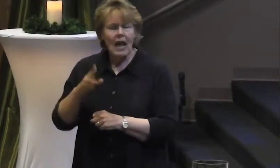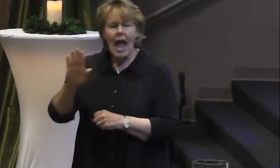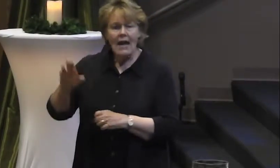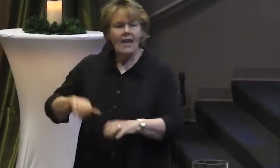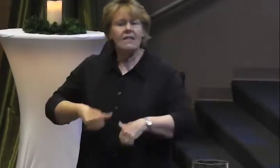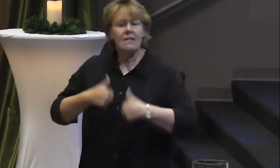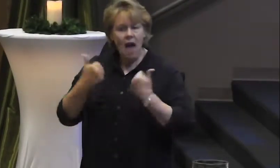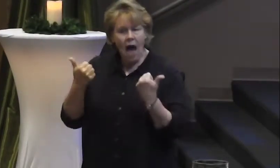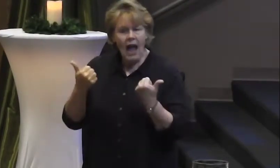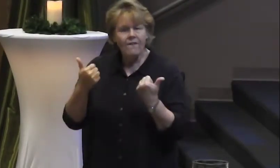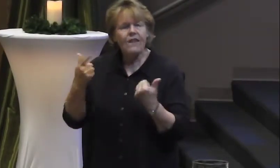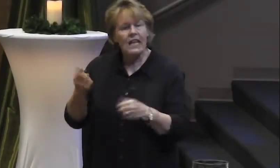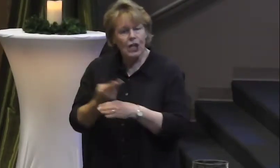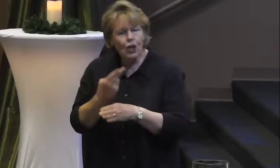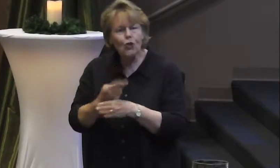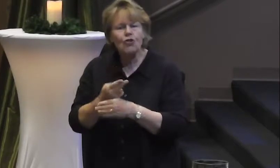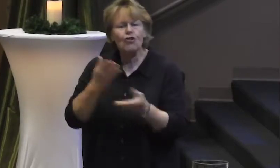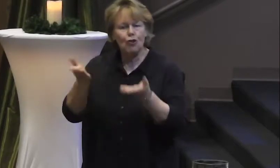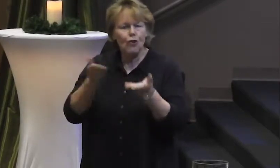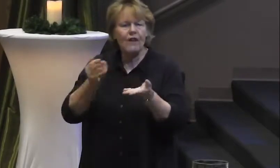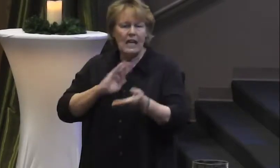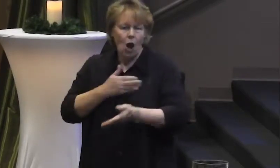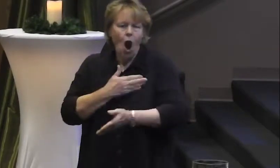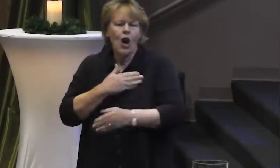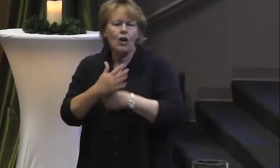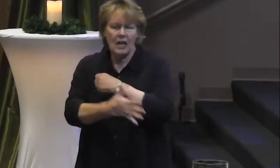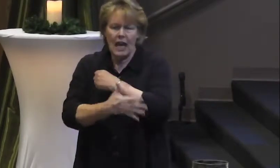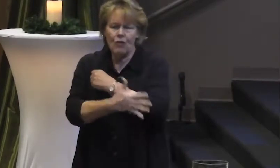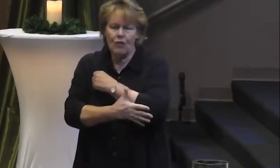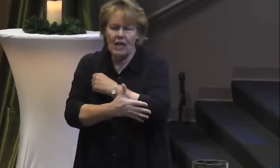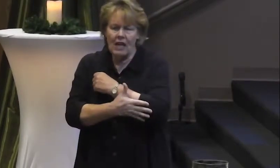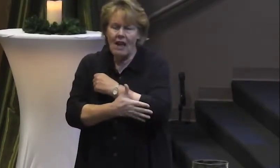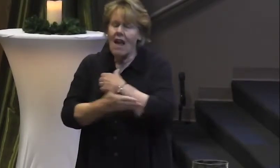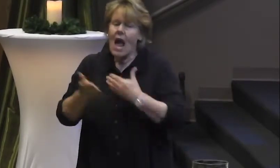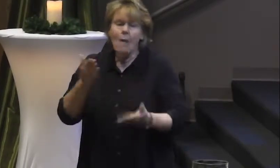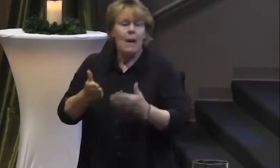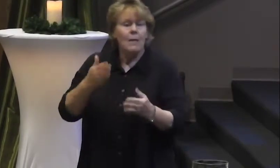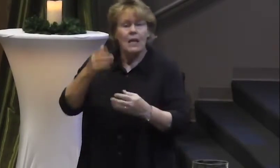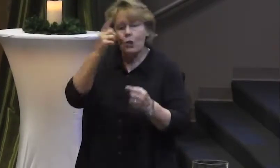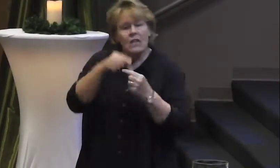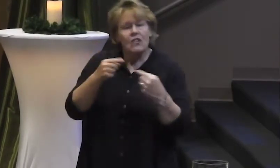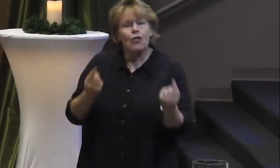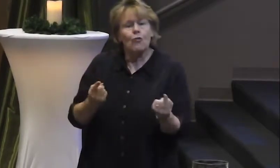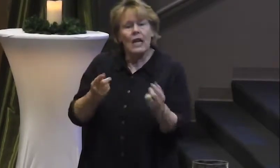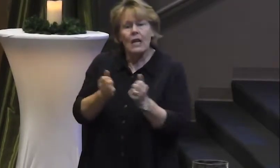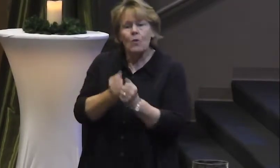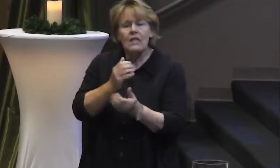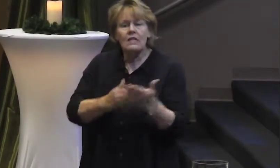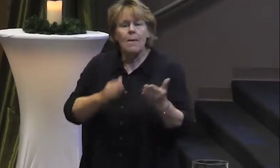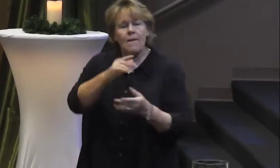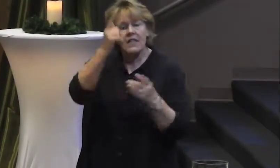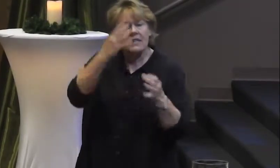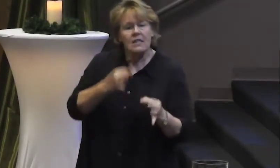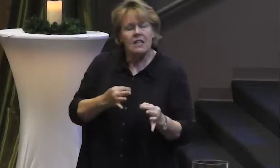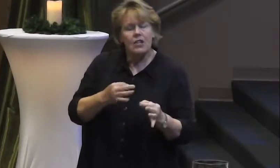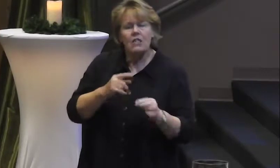even if you disagree with some of his policies and decisions, I think most people would say he did it with great integrity. He did it